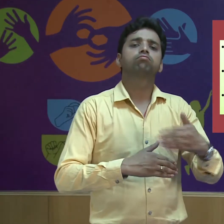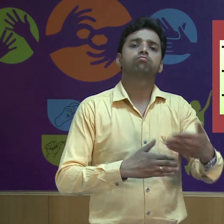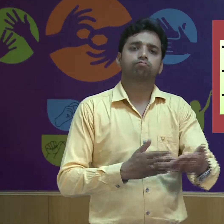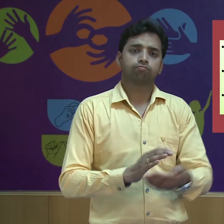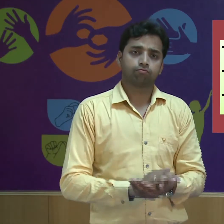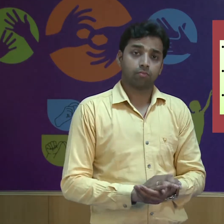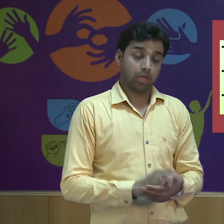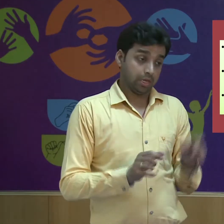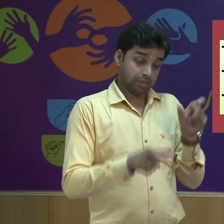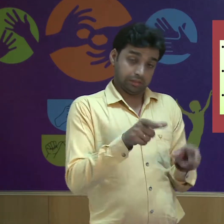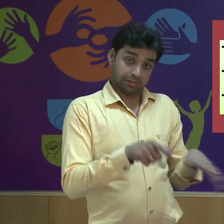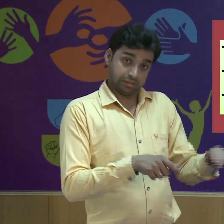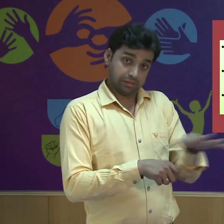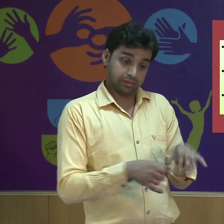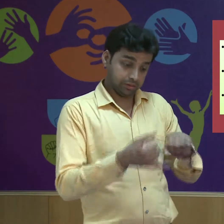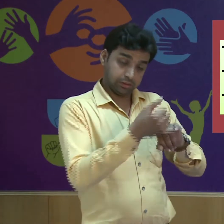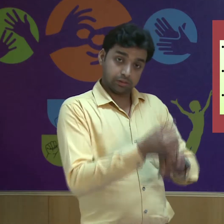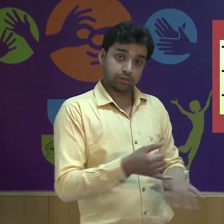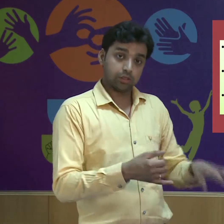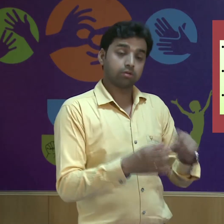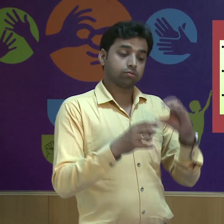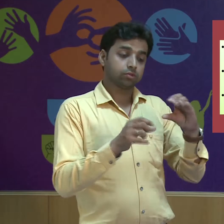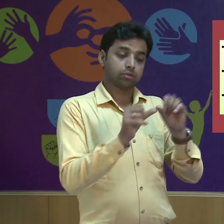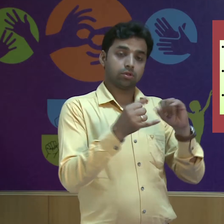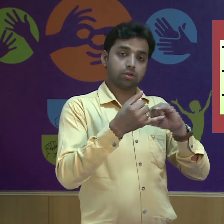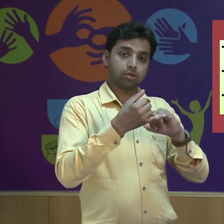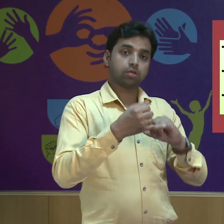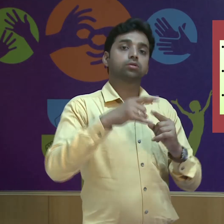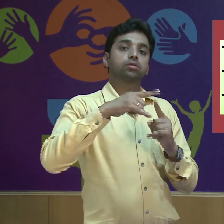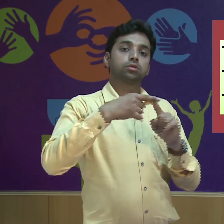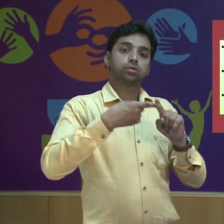Later, these Shrenis became castes.